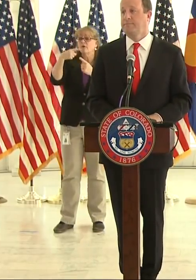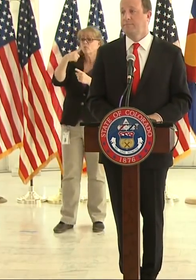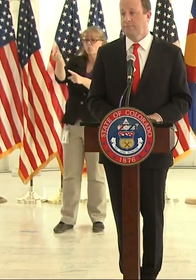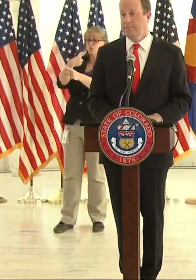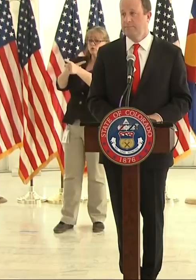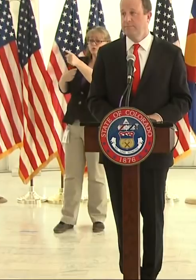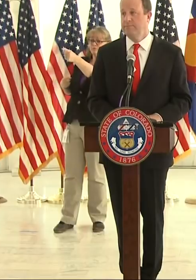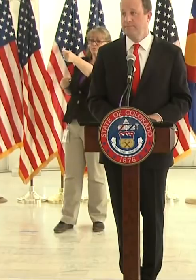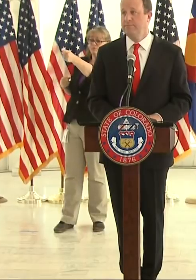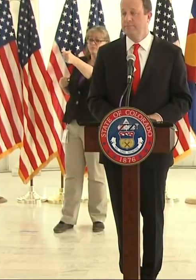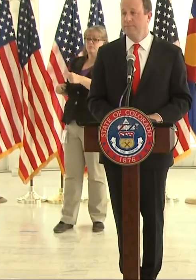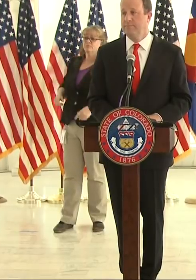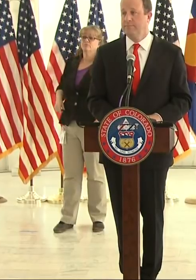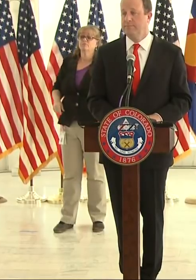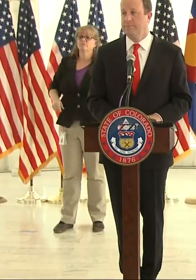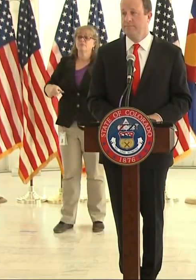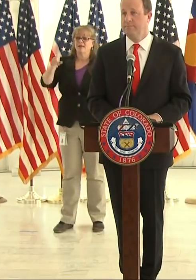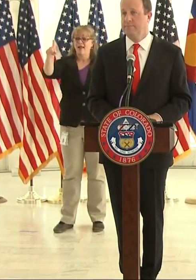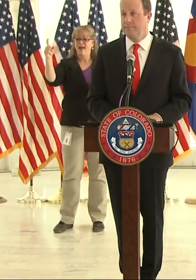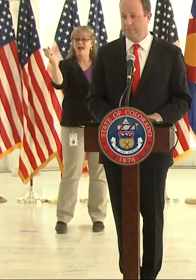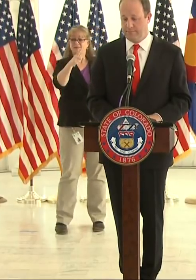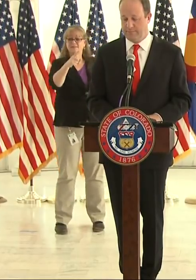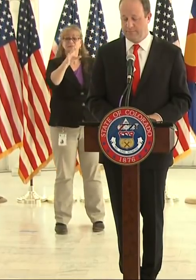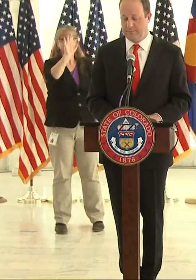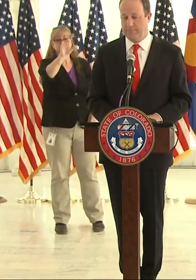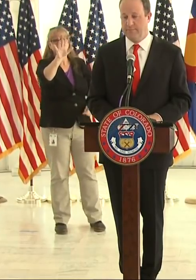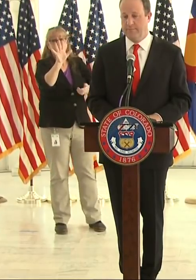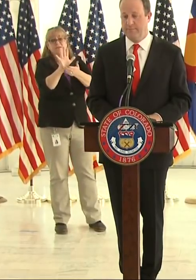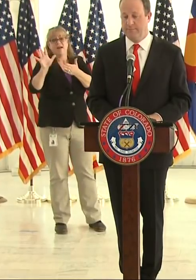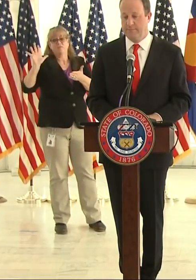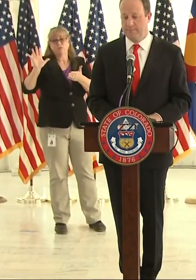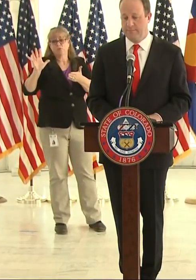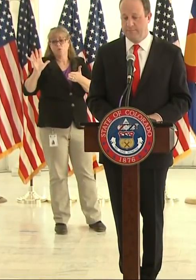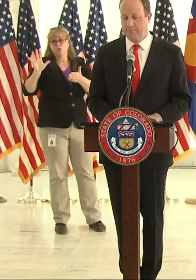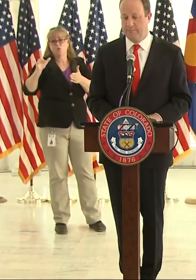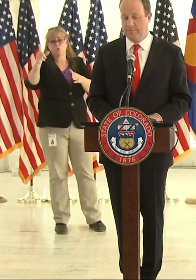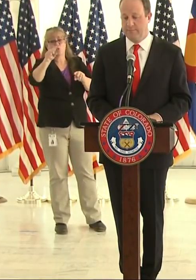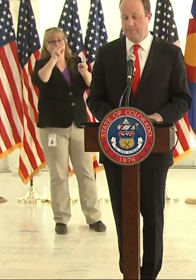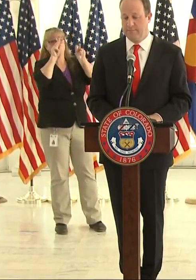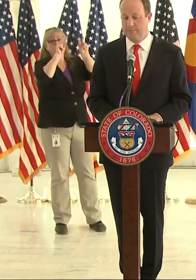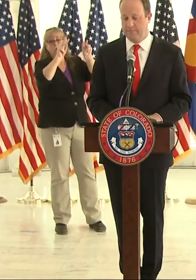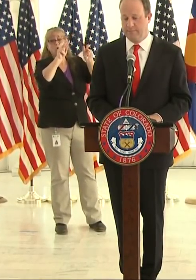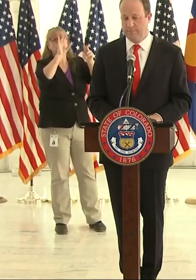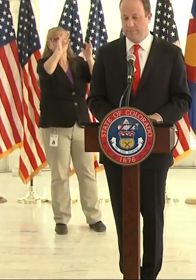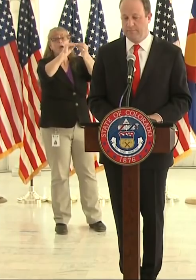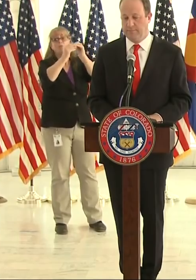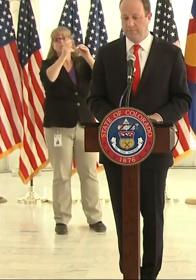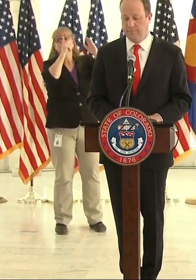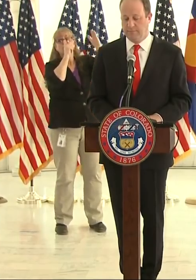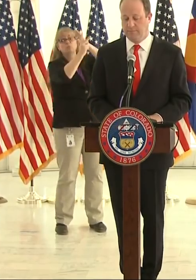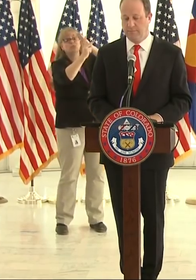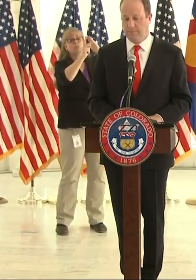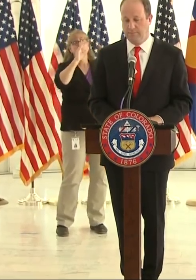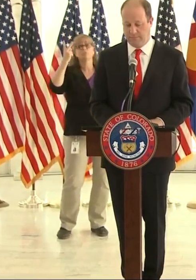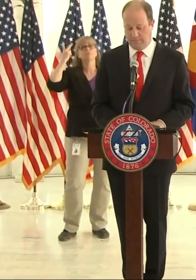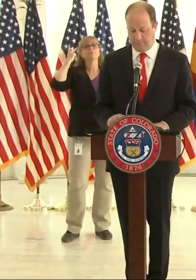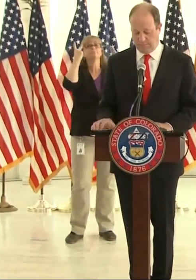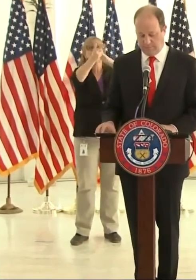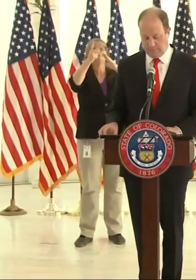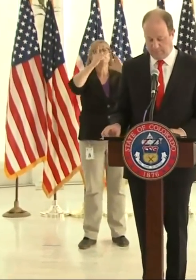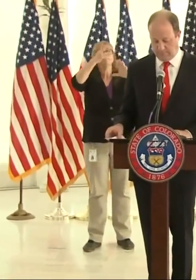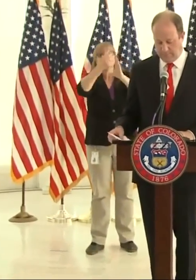weeks in? If 5 weeks ago you were able to predict the numbers we have right now, number of cases, number of deaths, number of